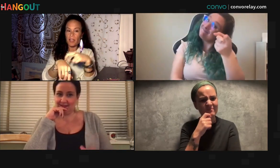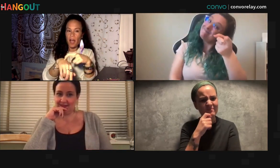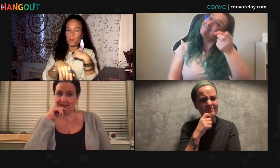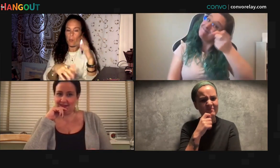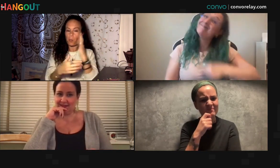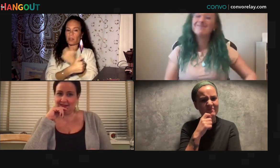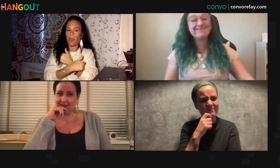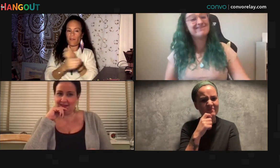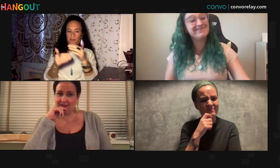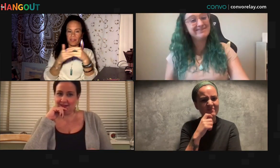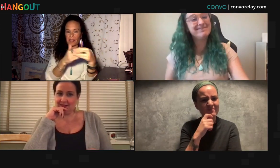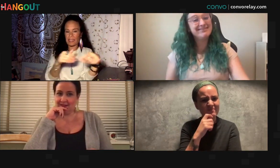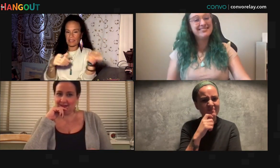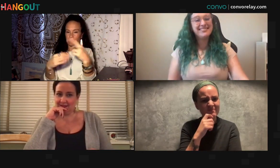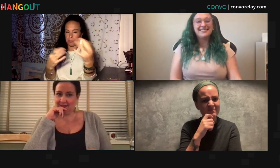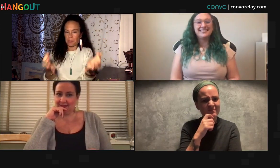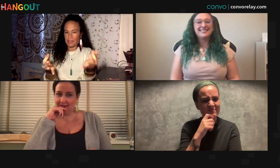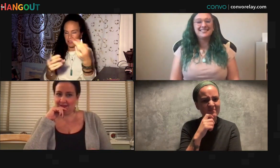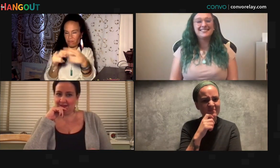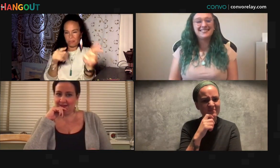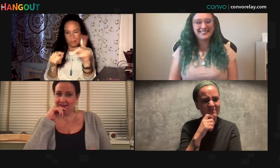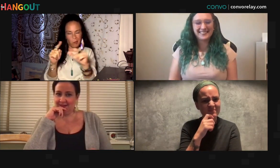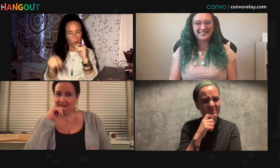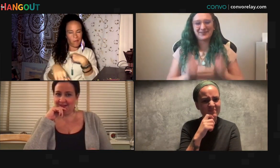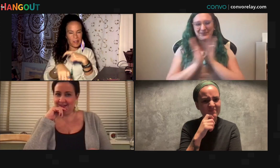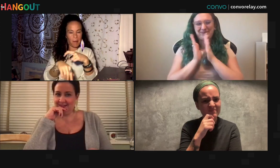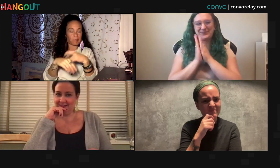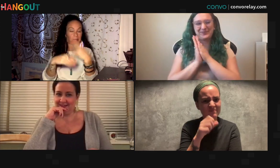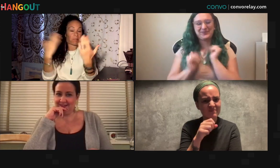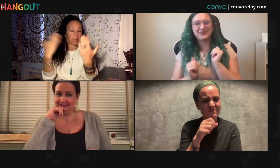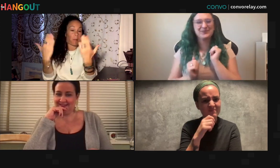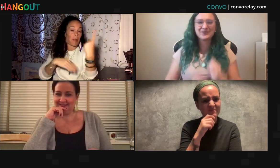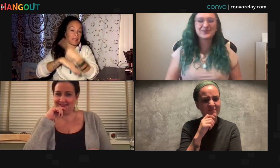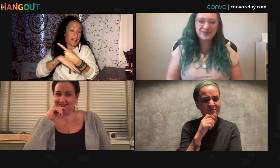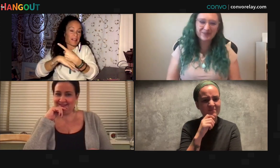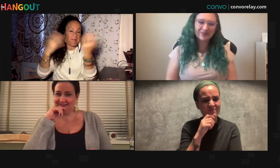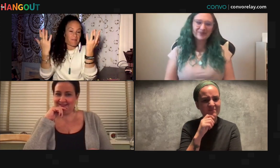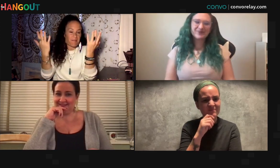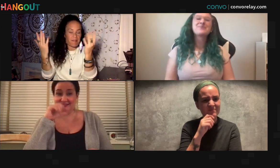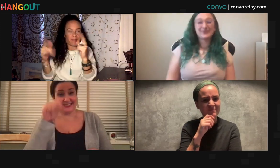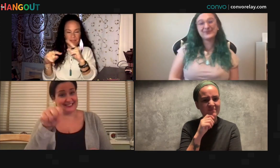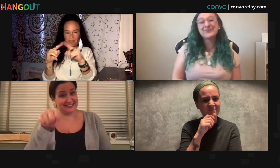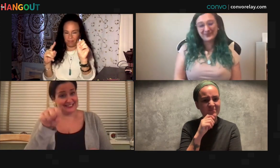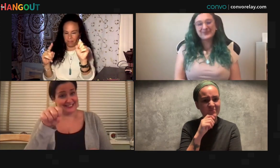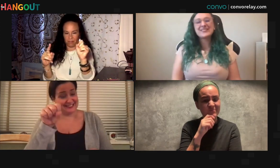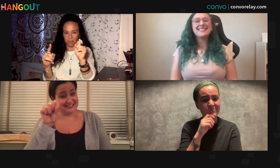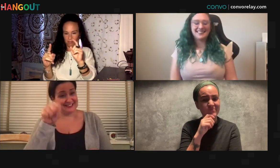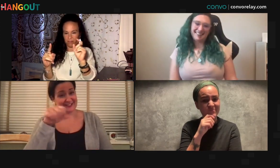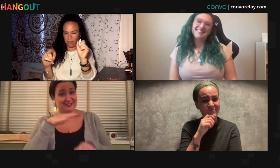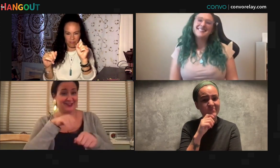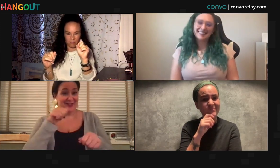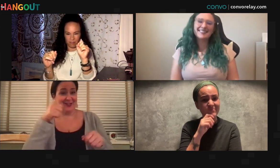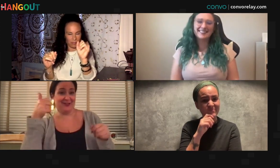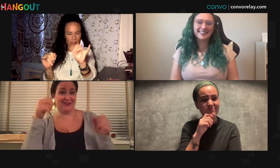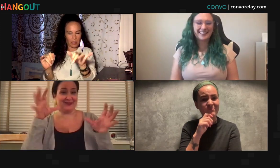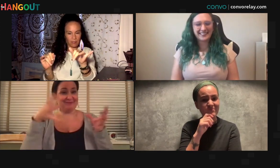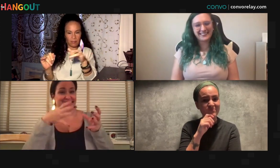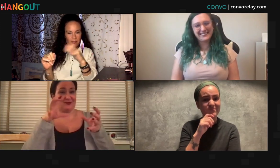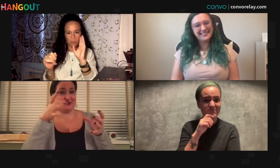if we're talking, if we have time, I would actually love to lead you in a meditation session. Unfortunately, we don't have the time,